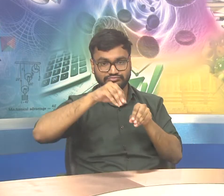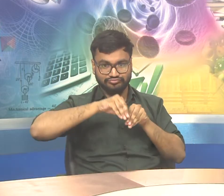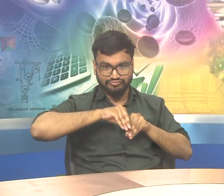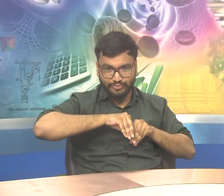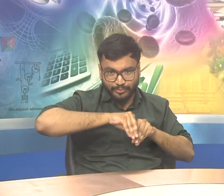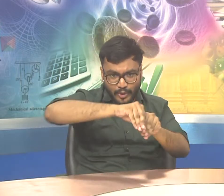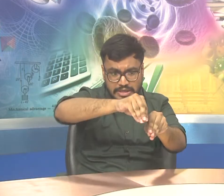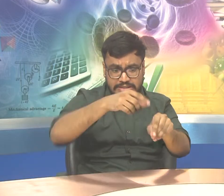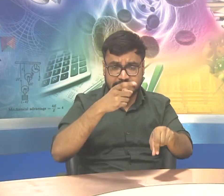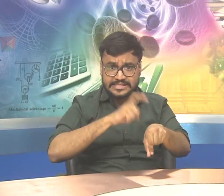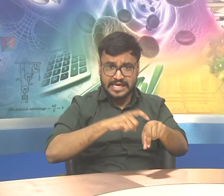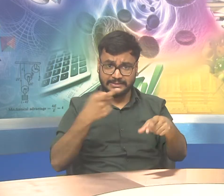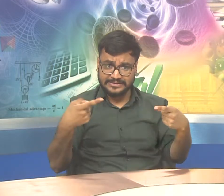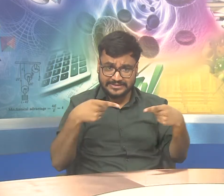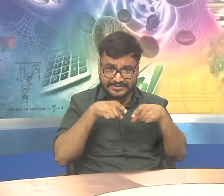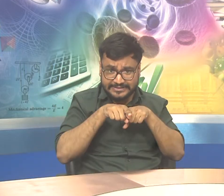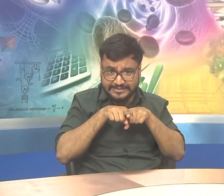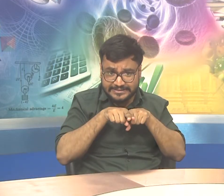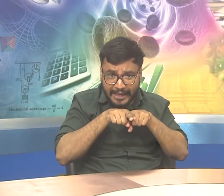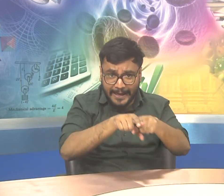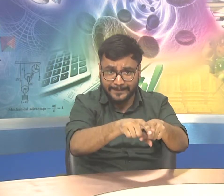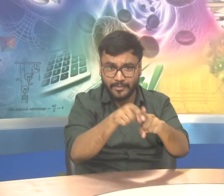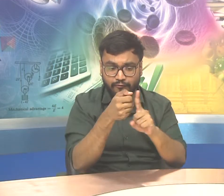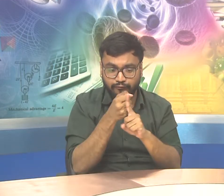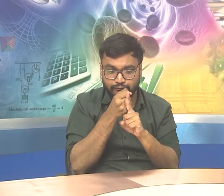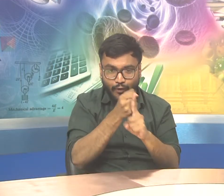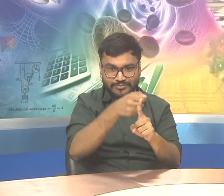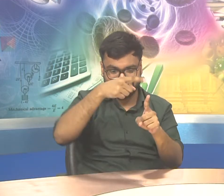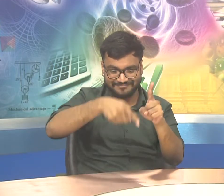When force and displacement are in the same direction.